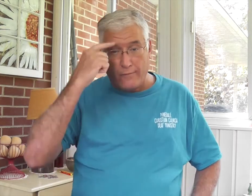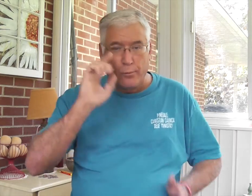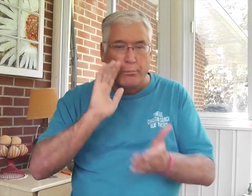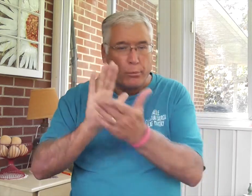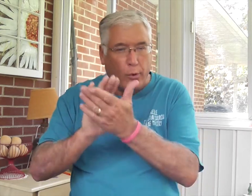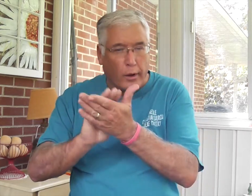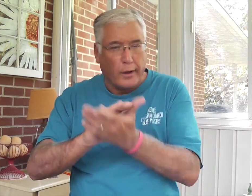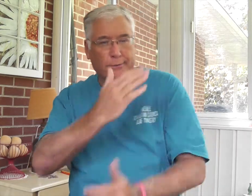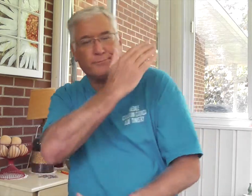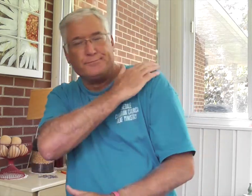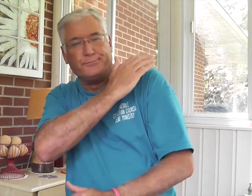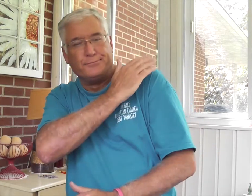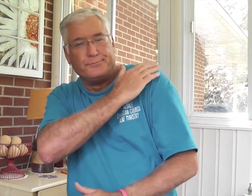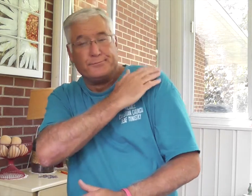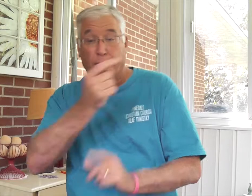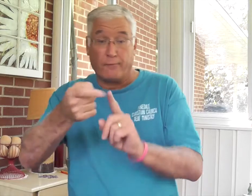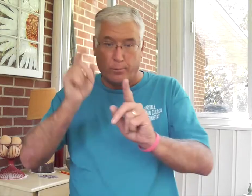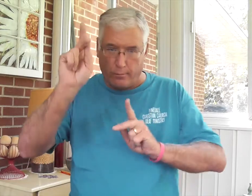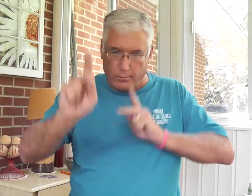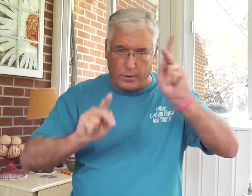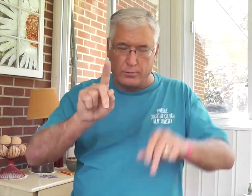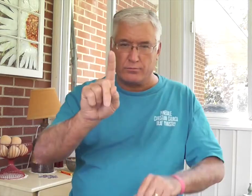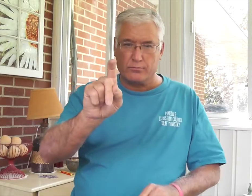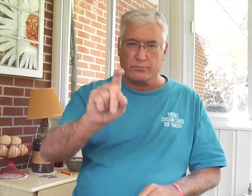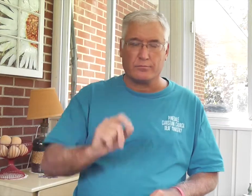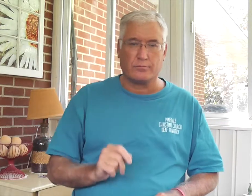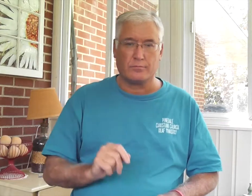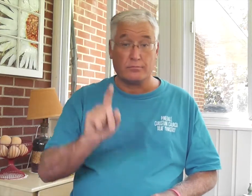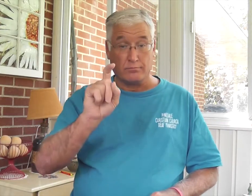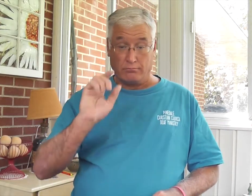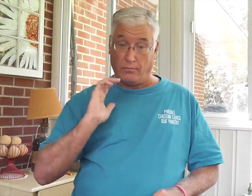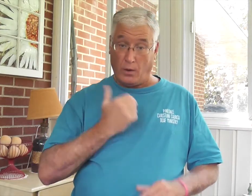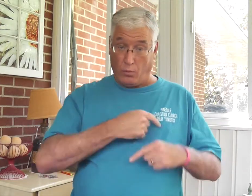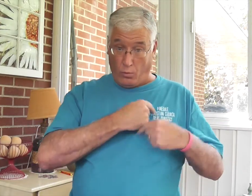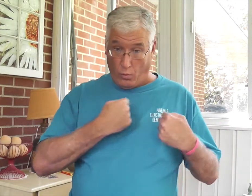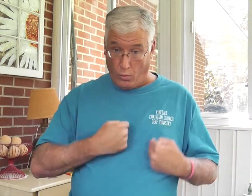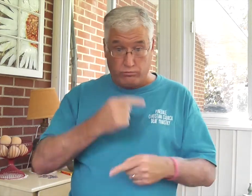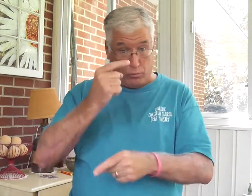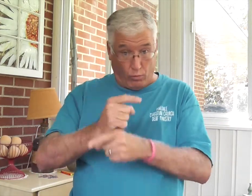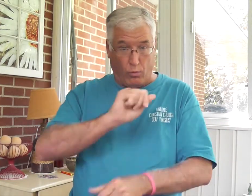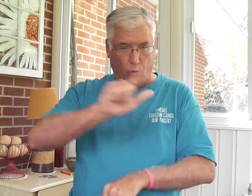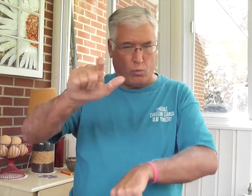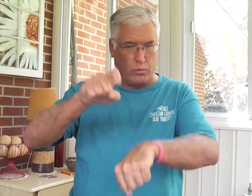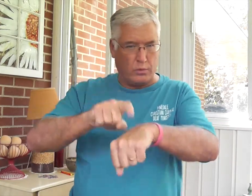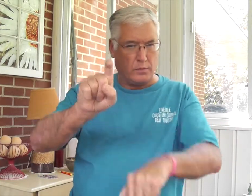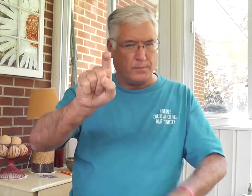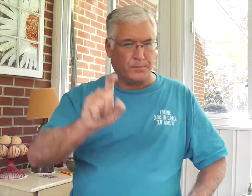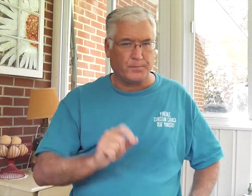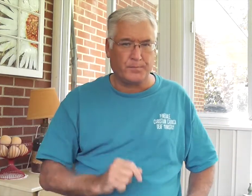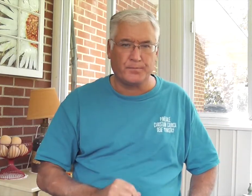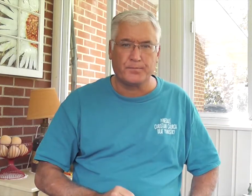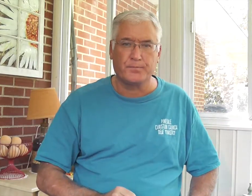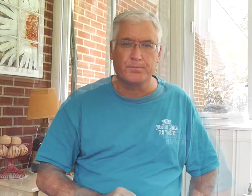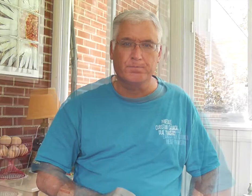themselves. Do you and I want praise and pats on the back? Are our hearts right all the time?